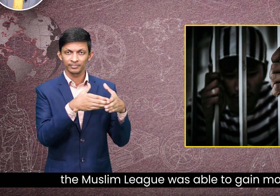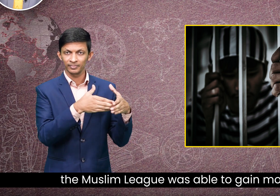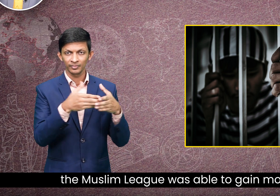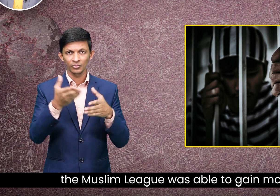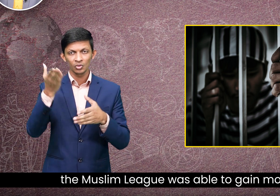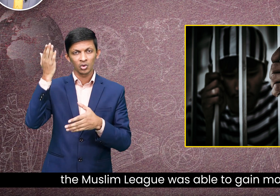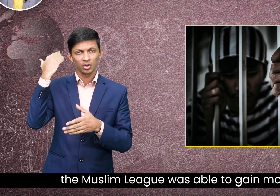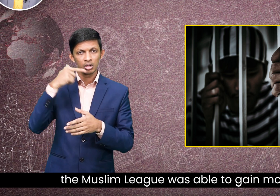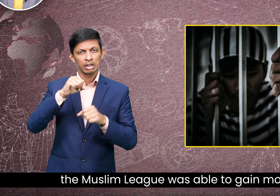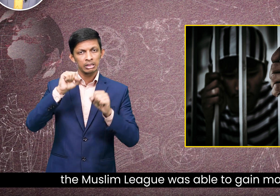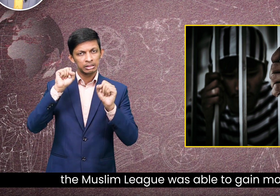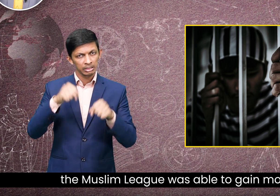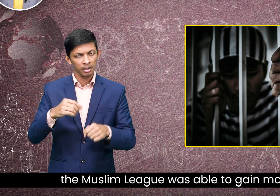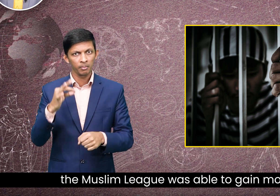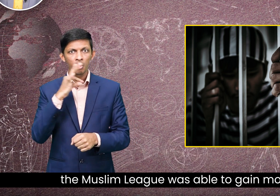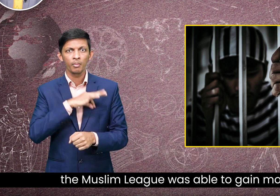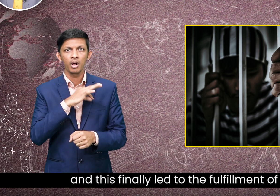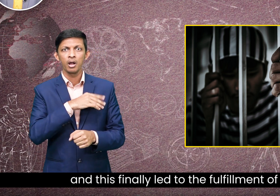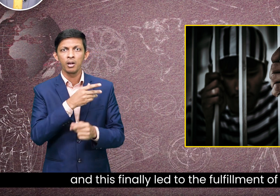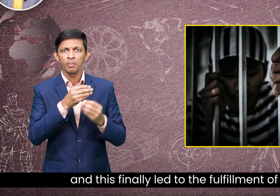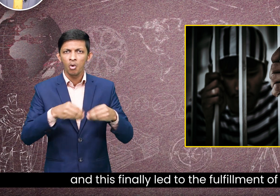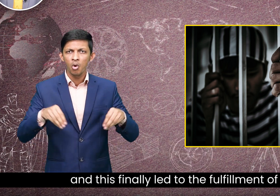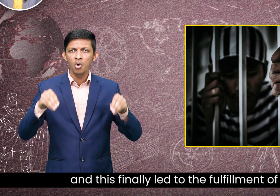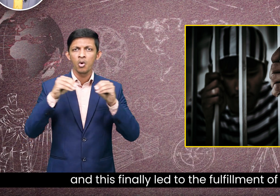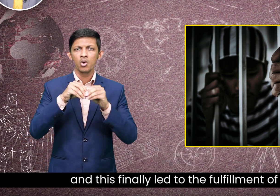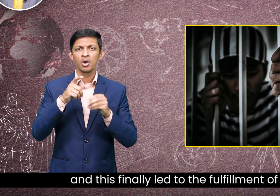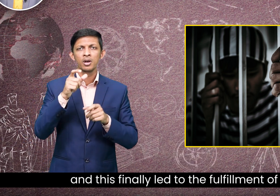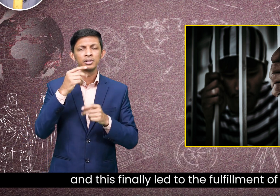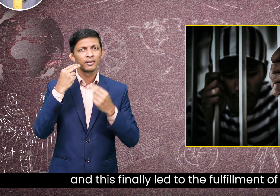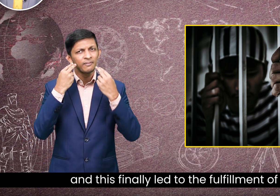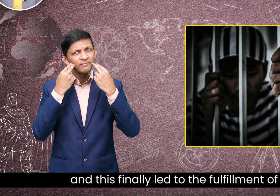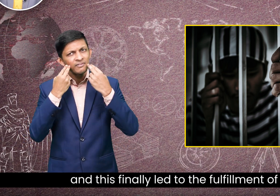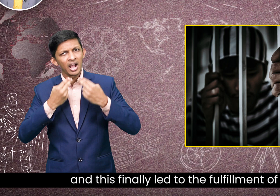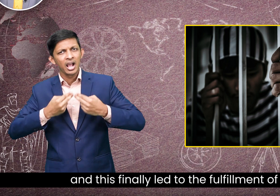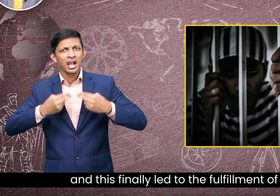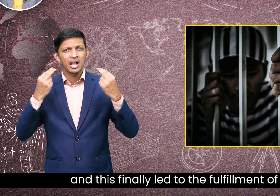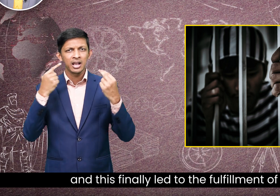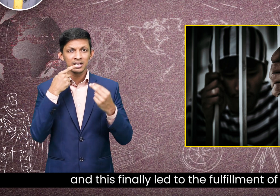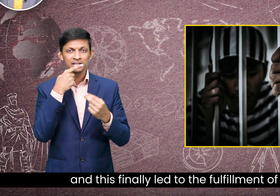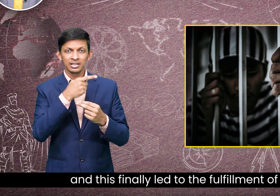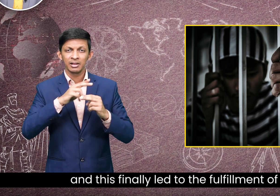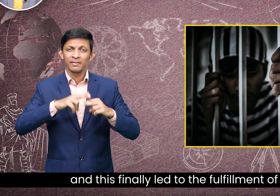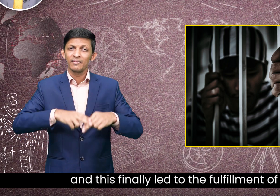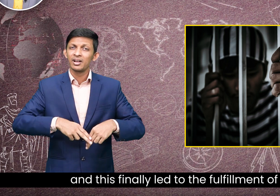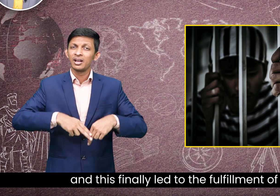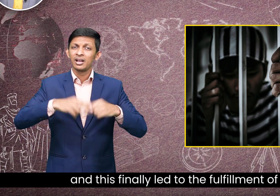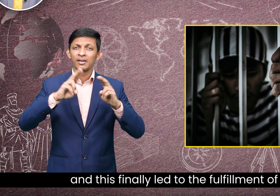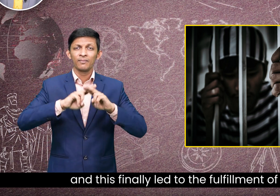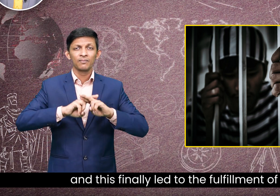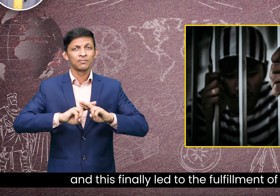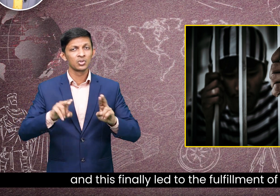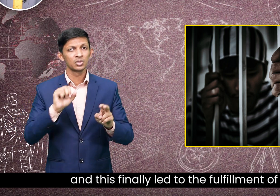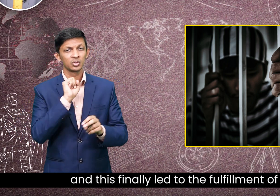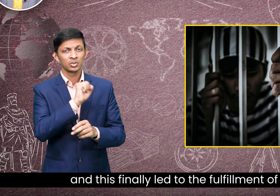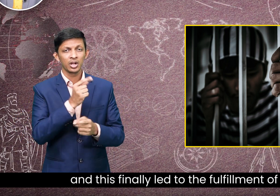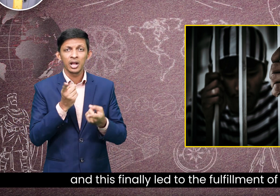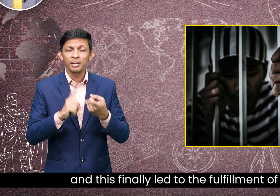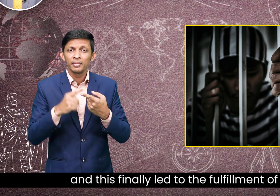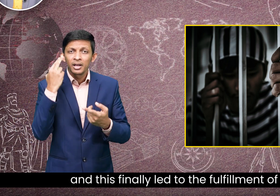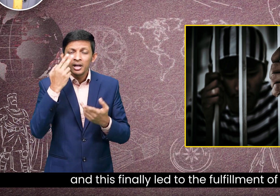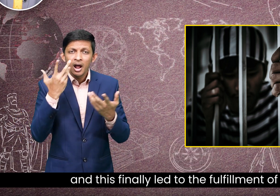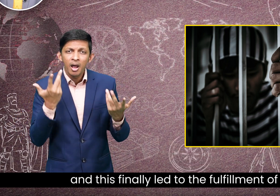able to gain more popularity, and this finally led to the fulfillment of their